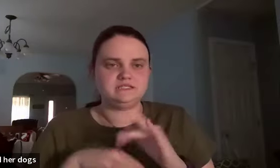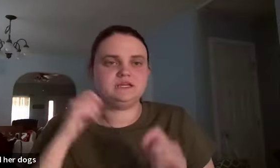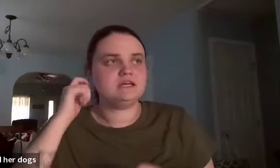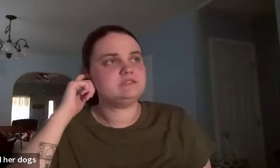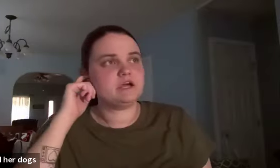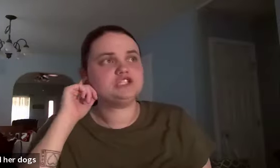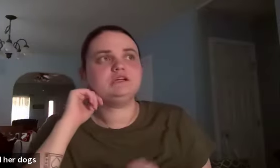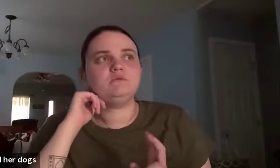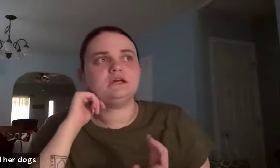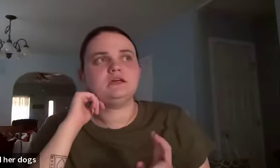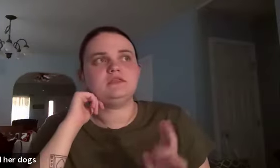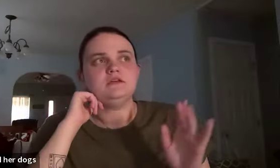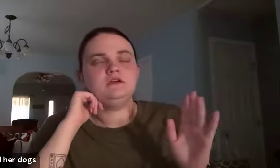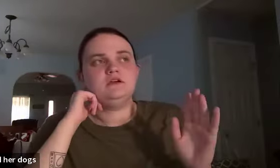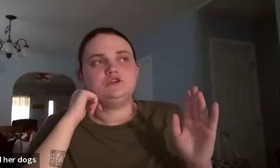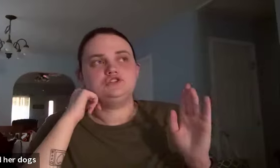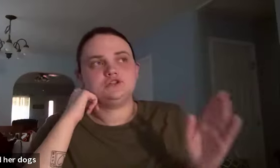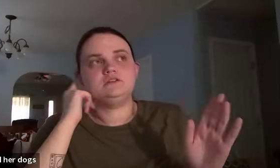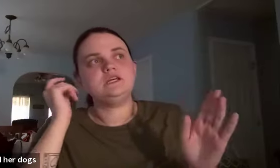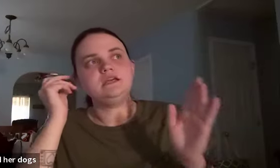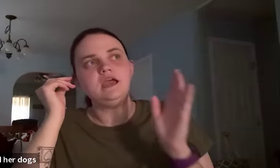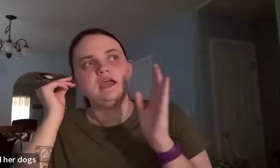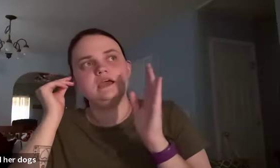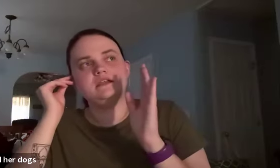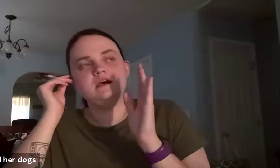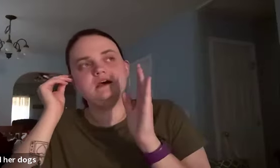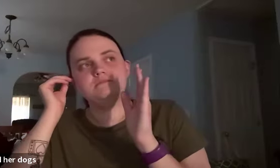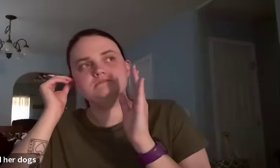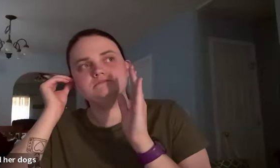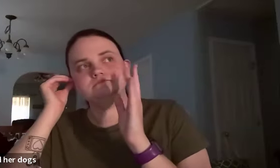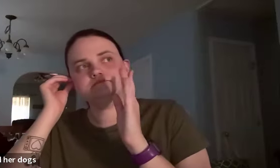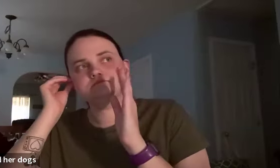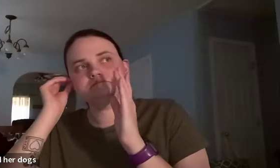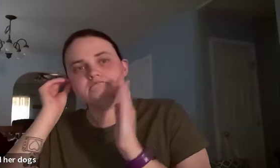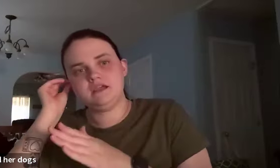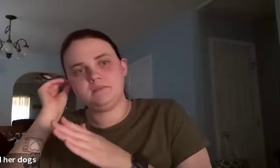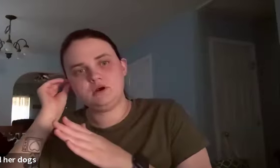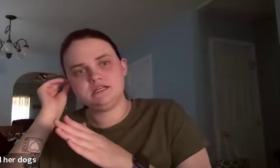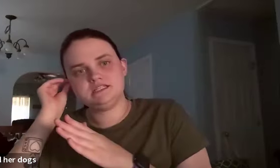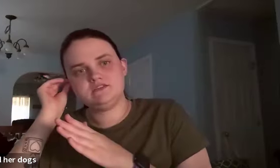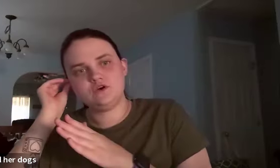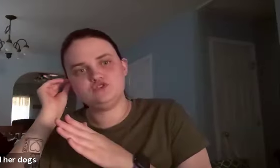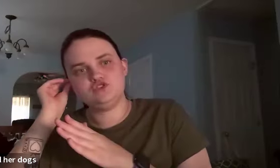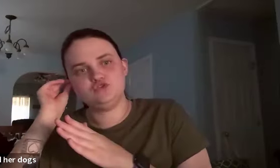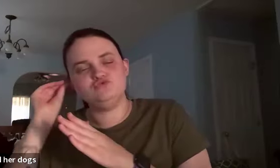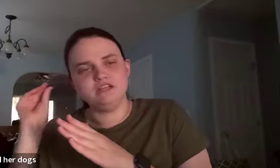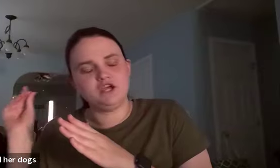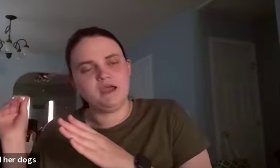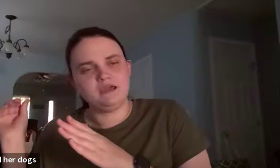ticks because especially with journaling and makeup artists, those two really go hand